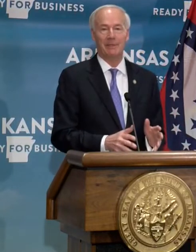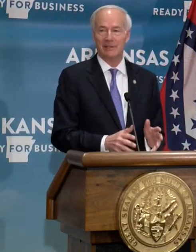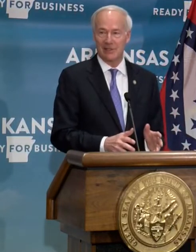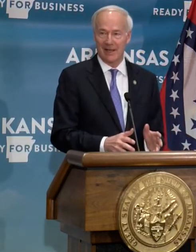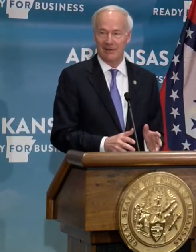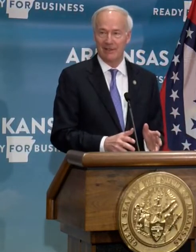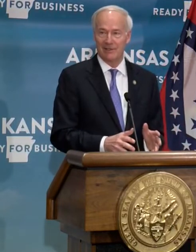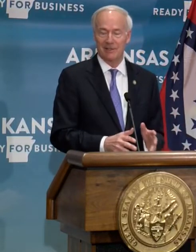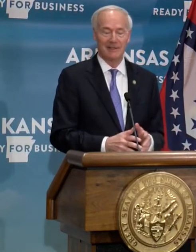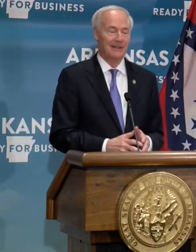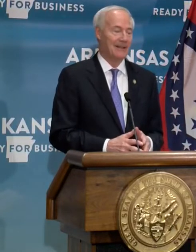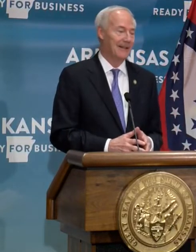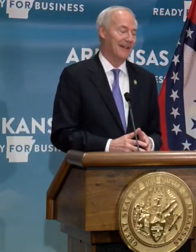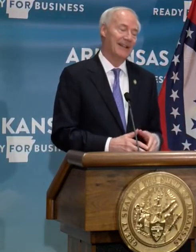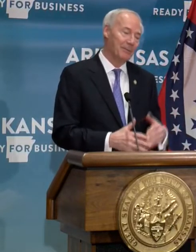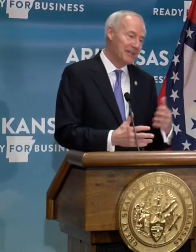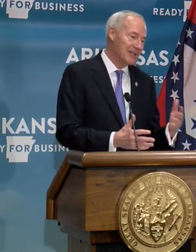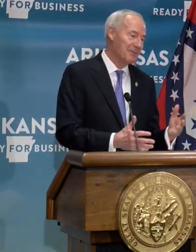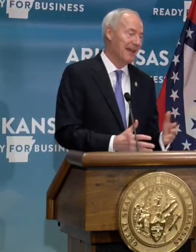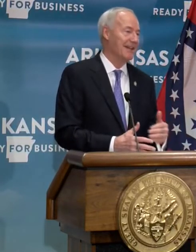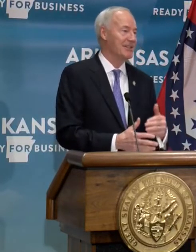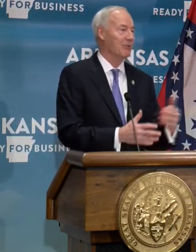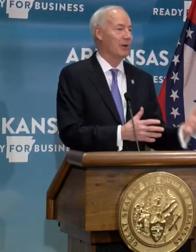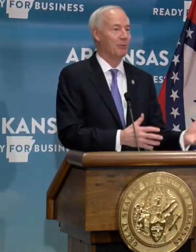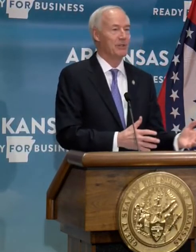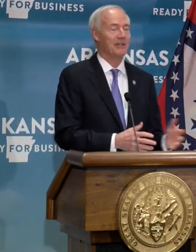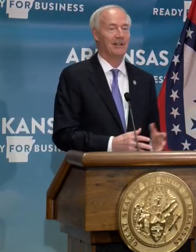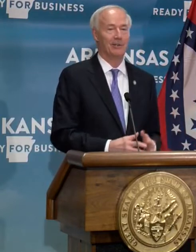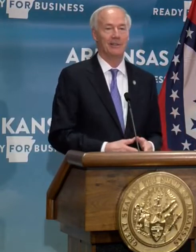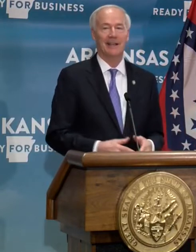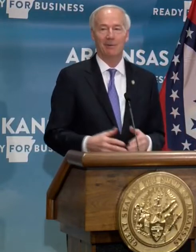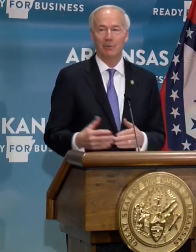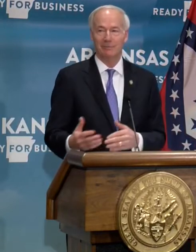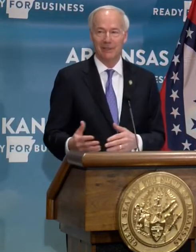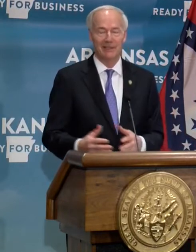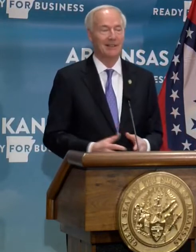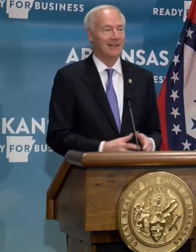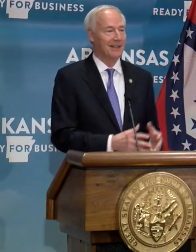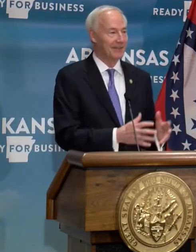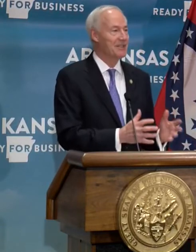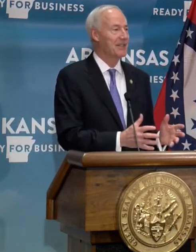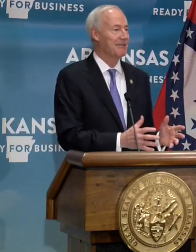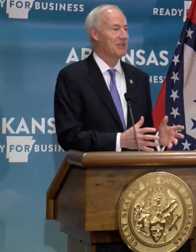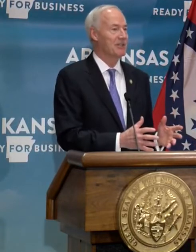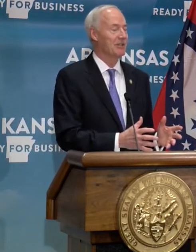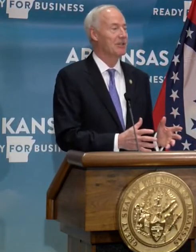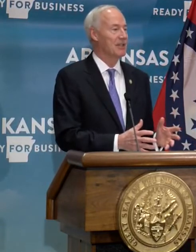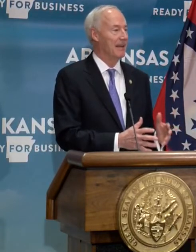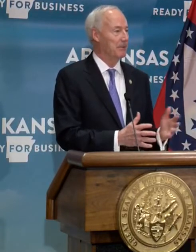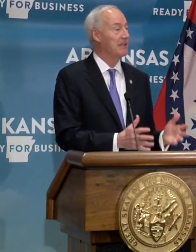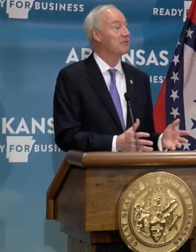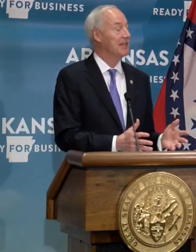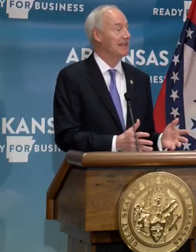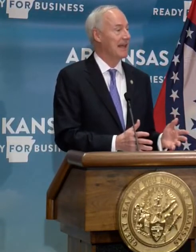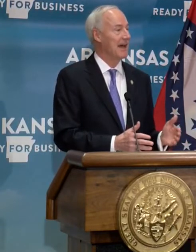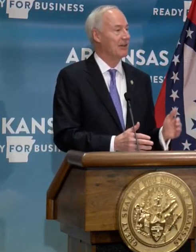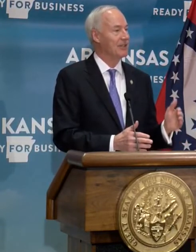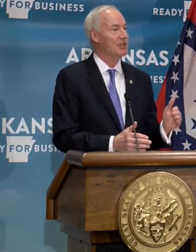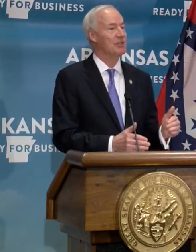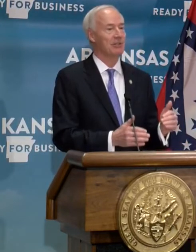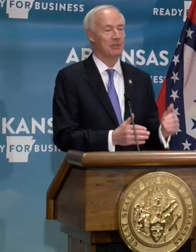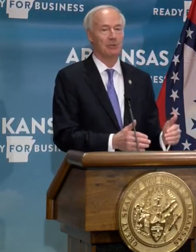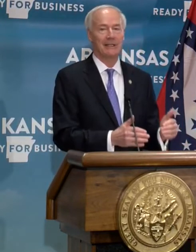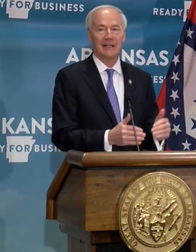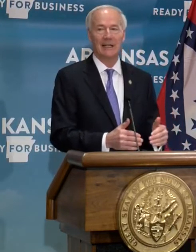most populous counties. And there'll be some counties say, well, I wish you'd included that one, but this gives us a good sampling of 10